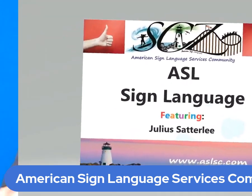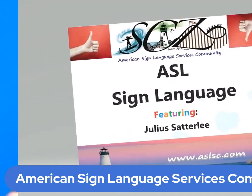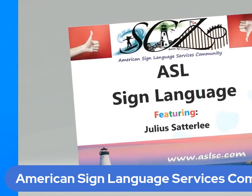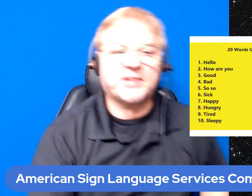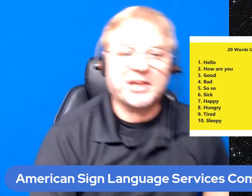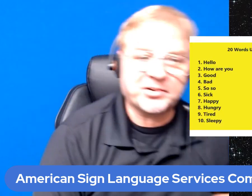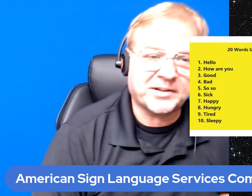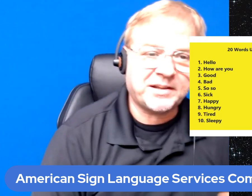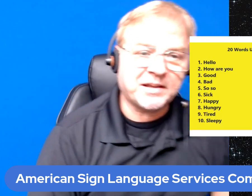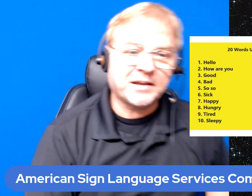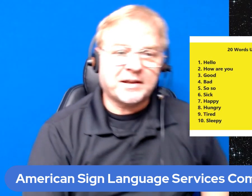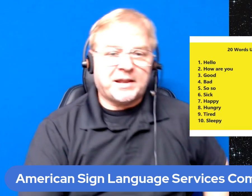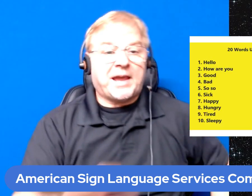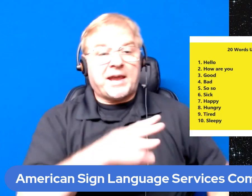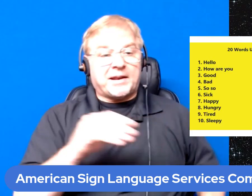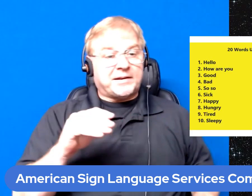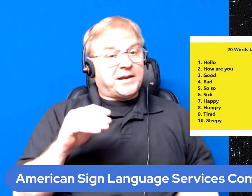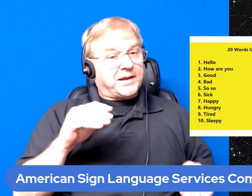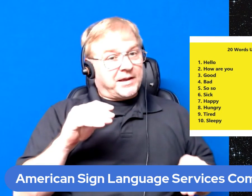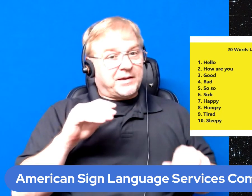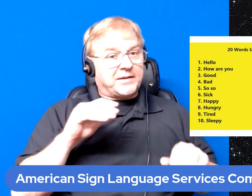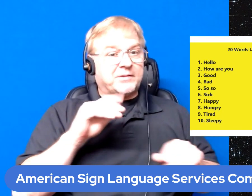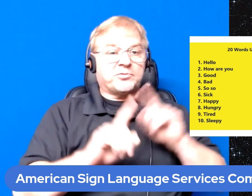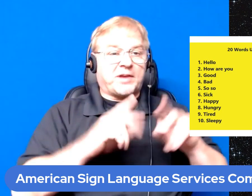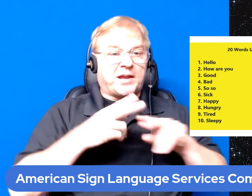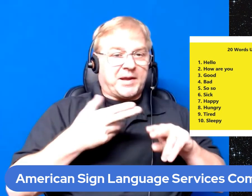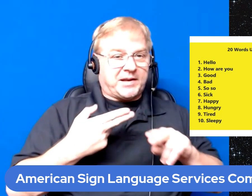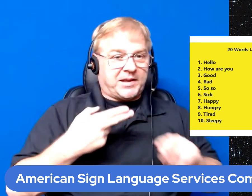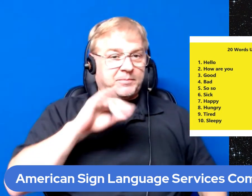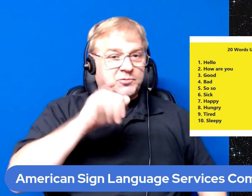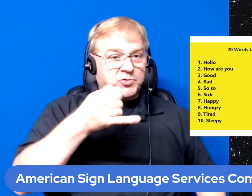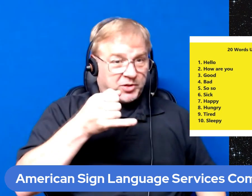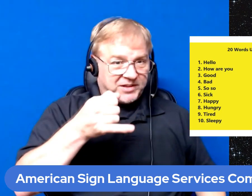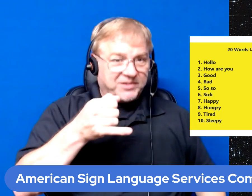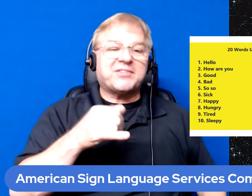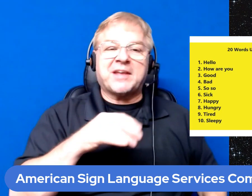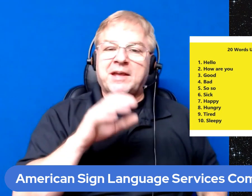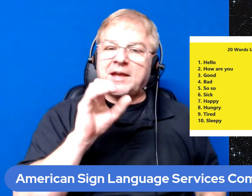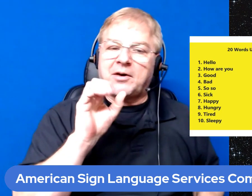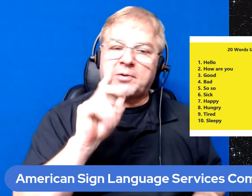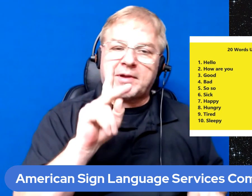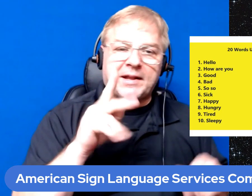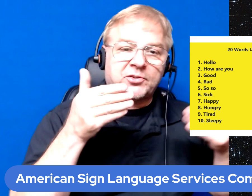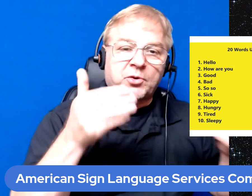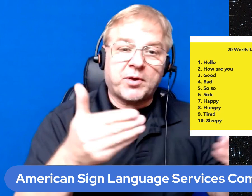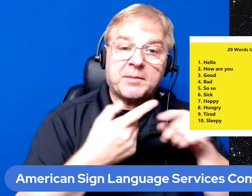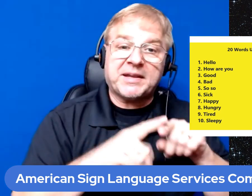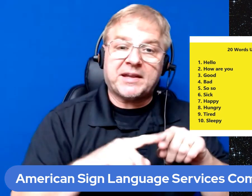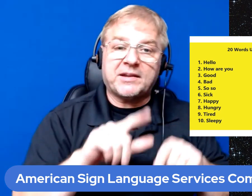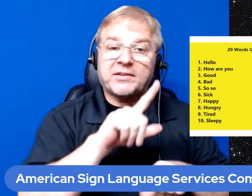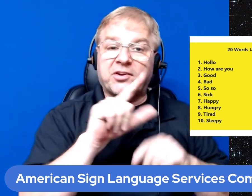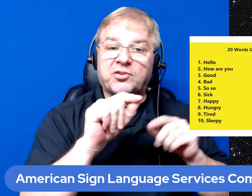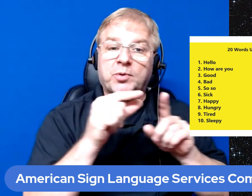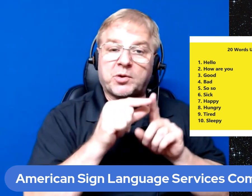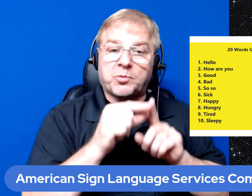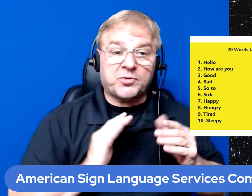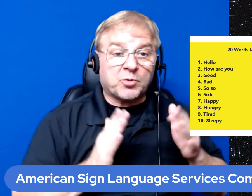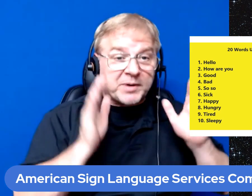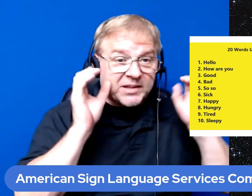Julius Satterley, and you signed my name, Julius. Okay, let's go ahead and begin. The 20 words we'll be